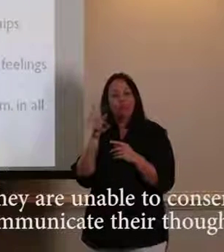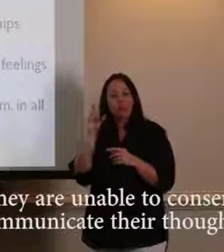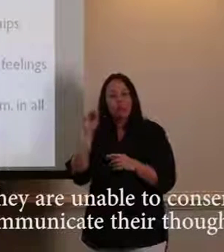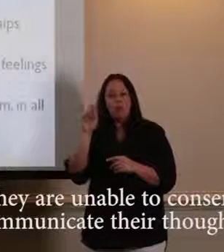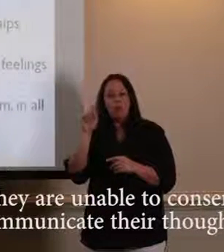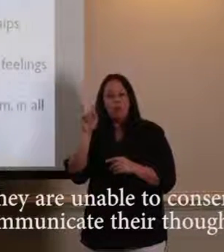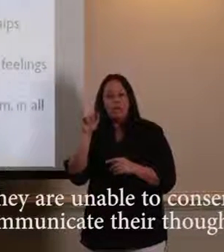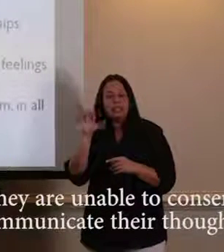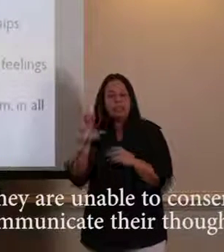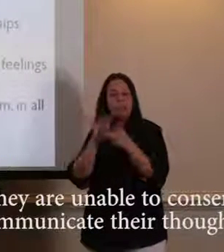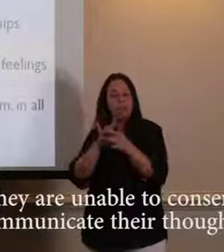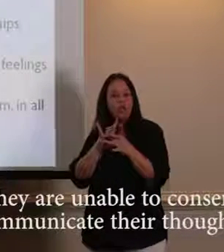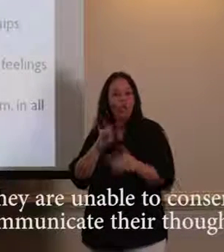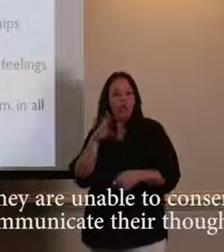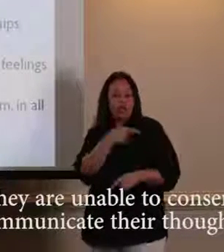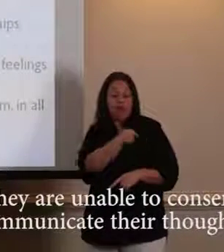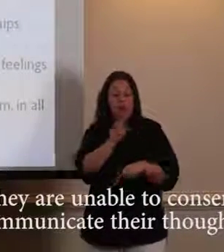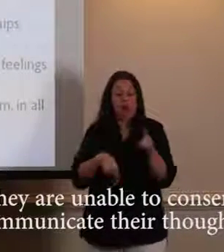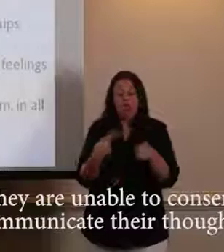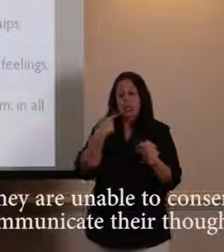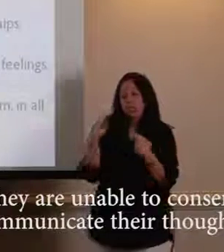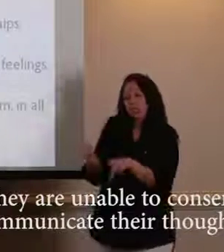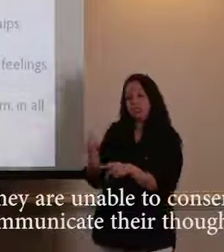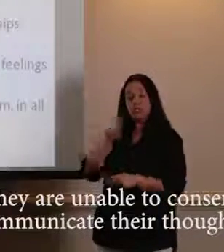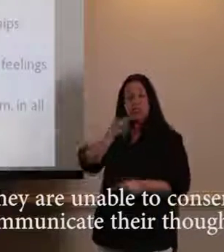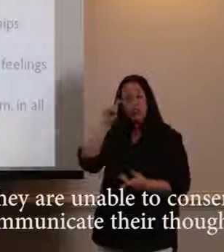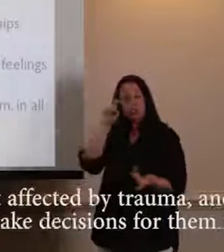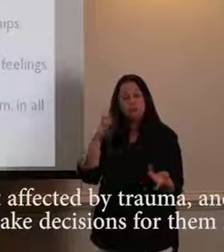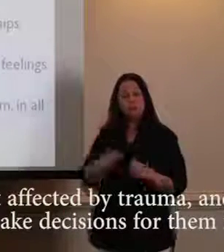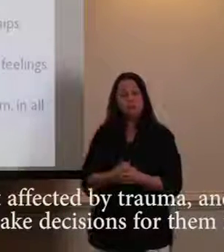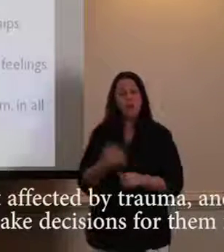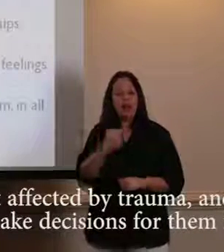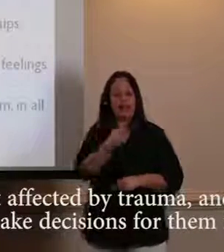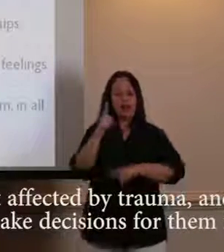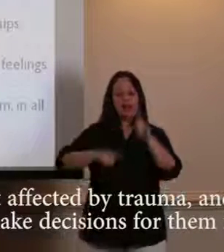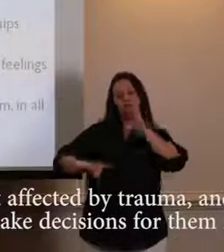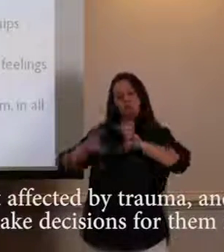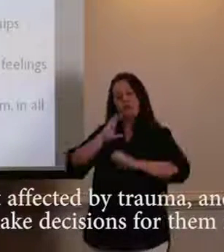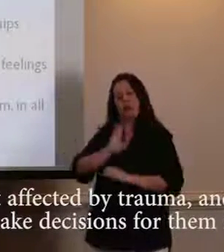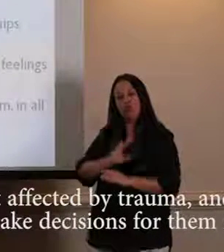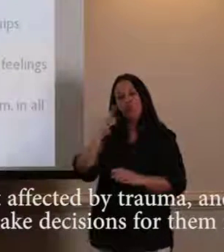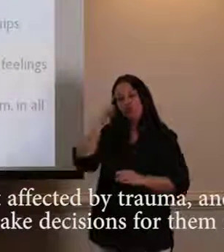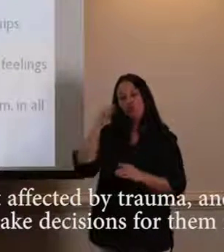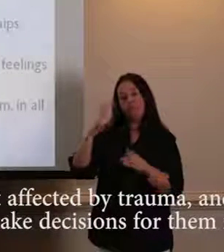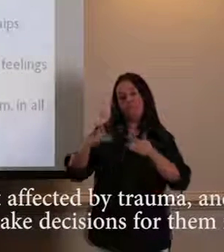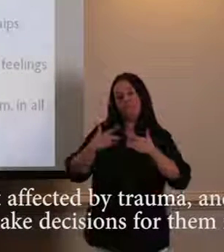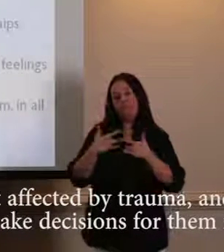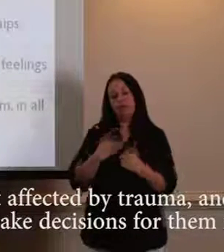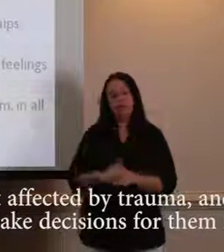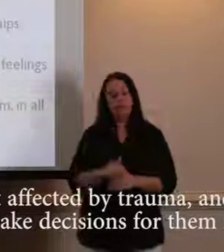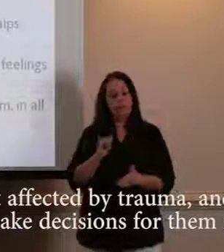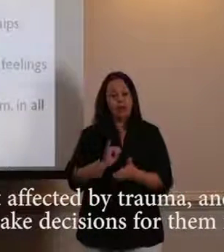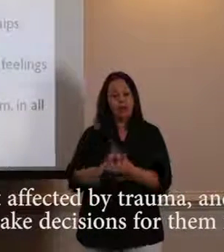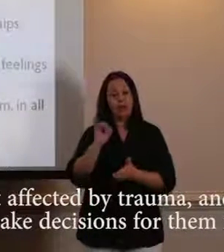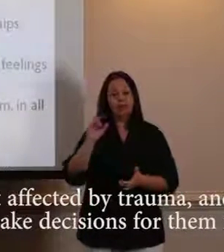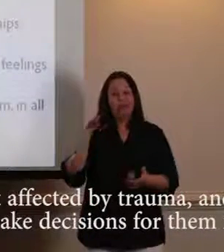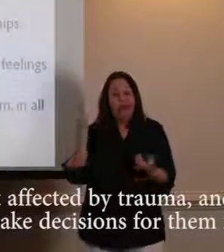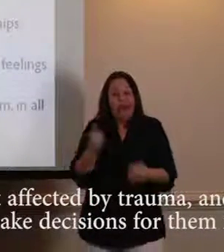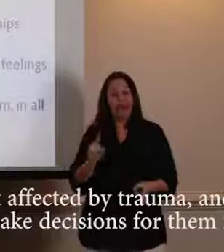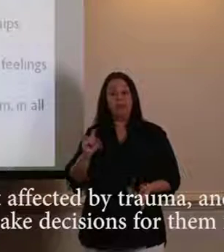sex at all, that they cannot communicate their thoughts and feelings, that they are not affected by trauma, and that they